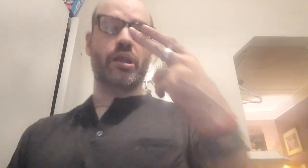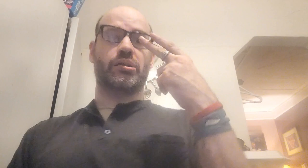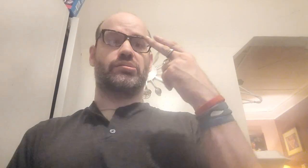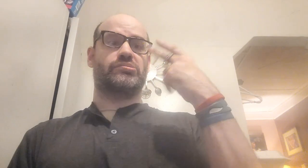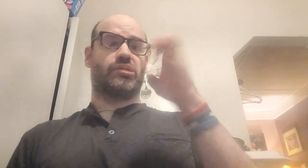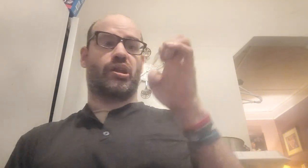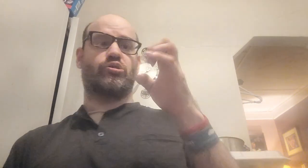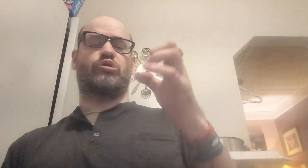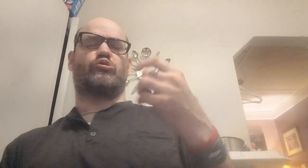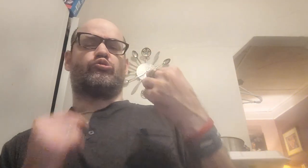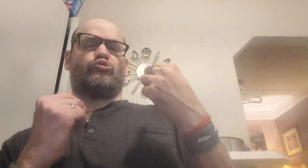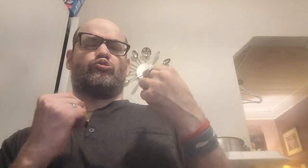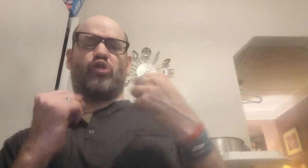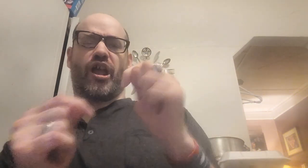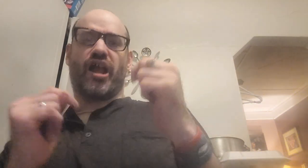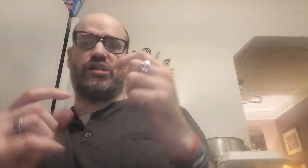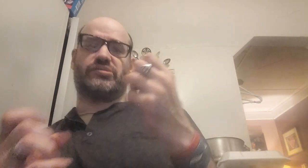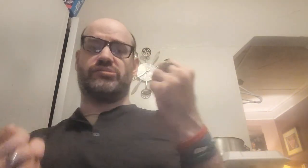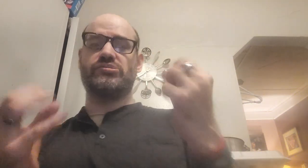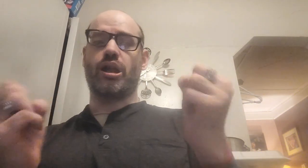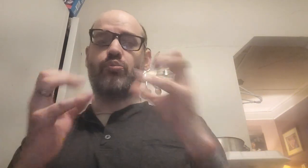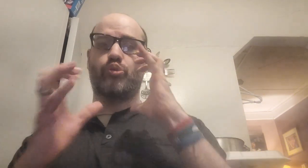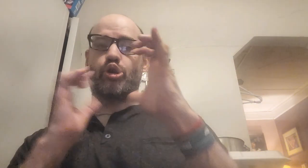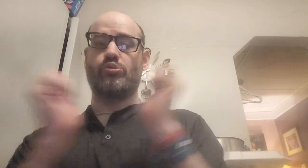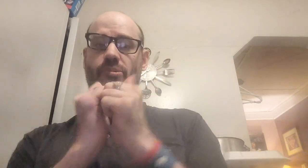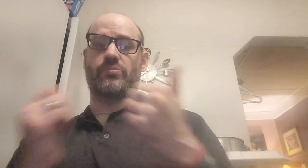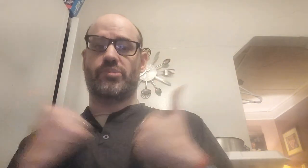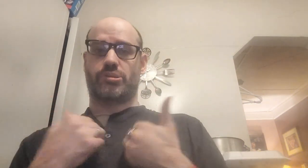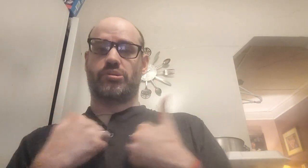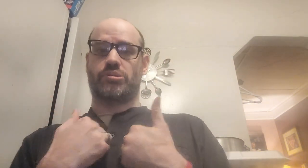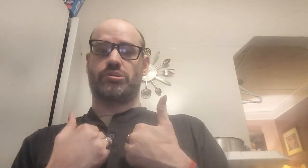He tries sign language communication with me.